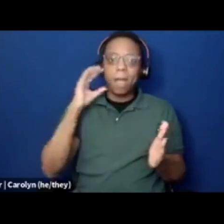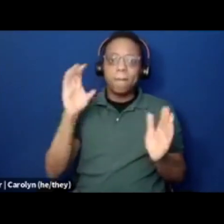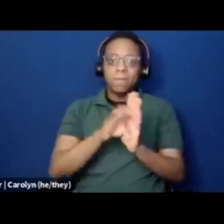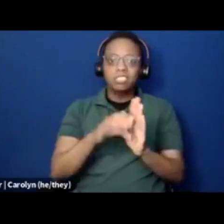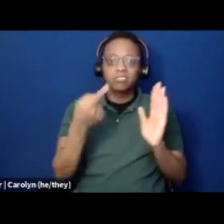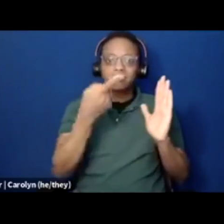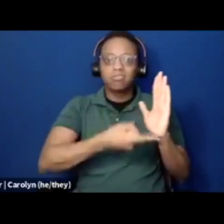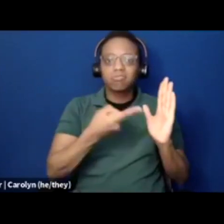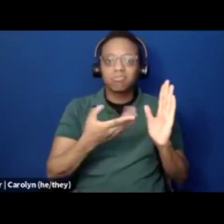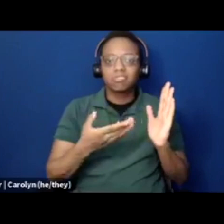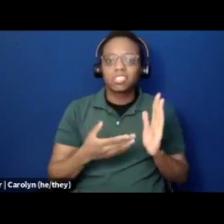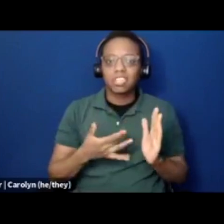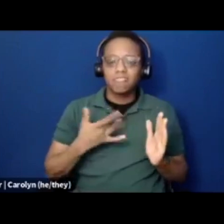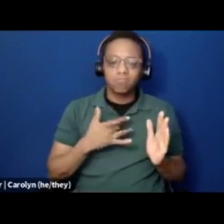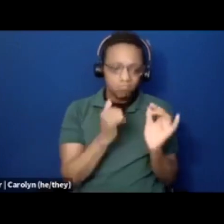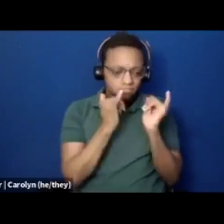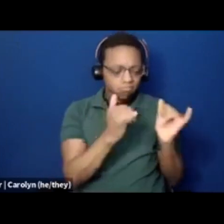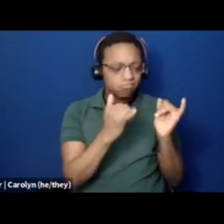right?